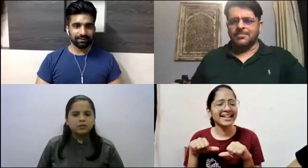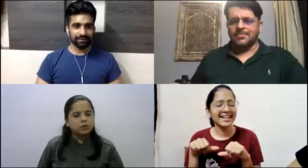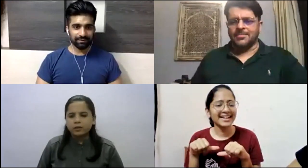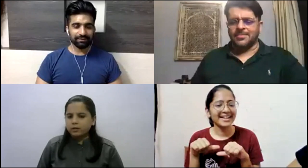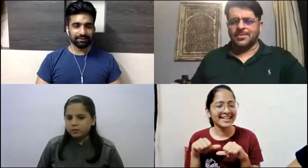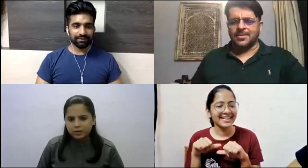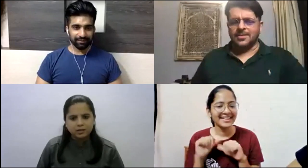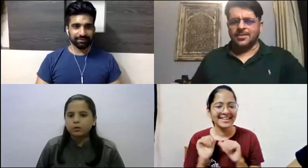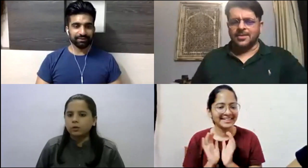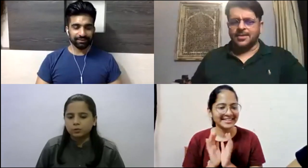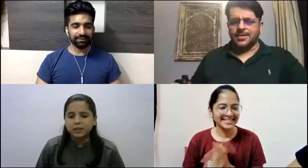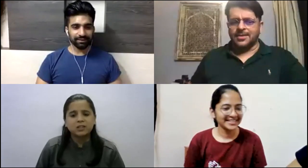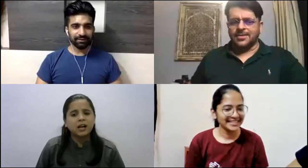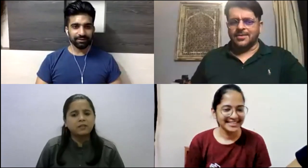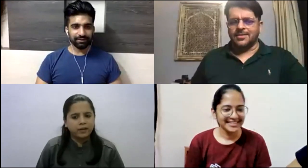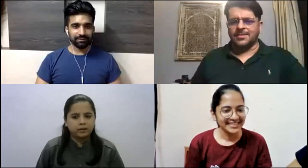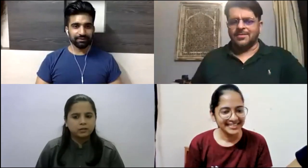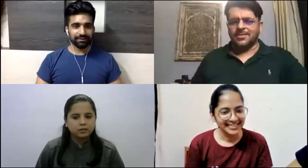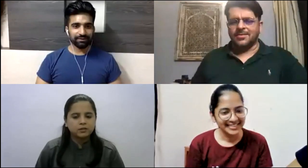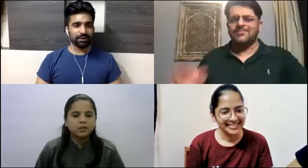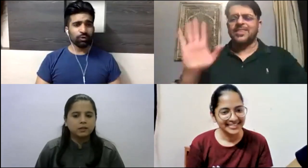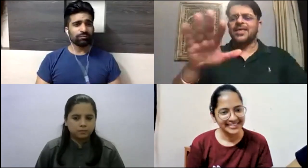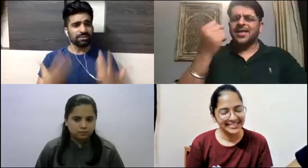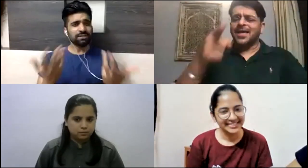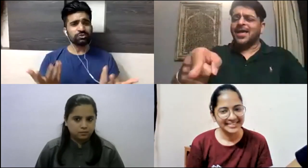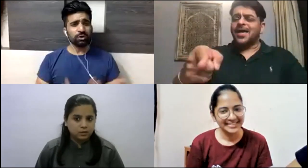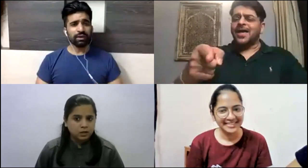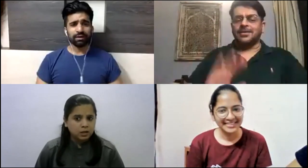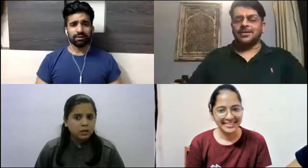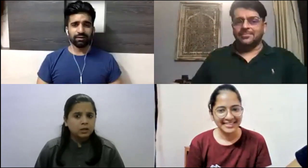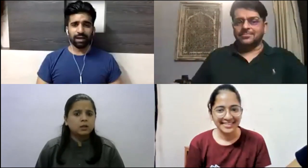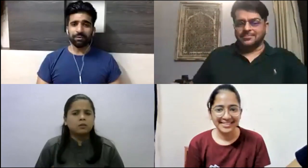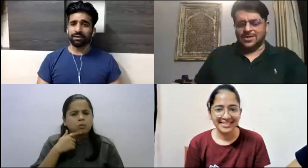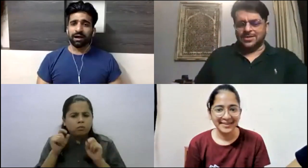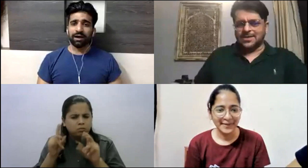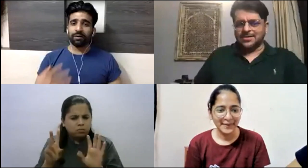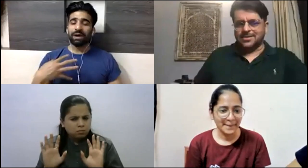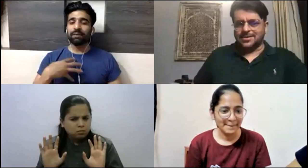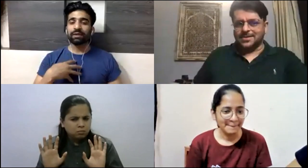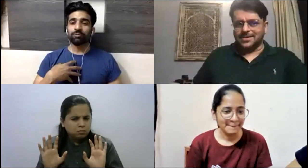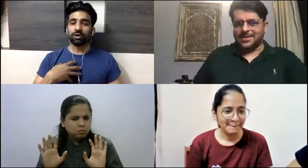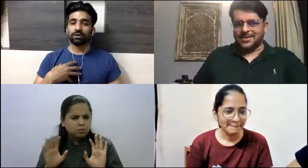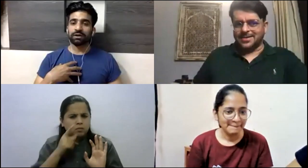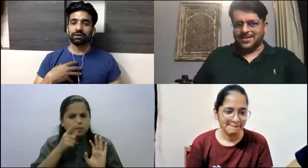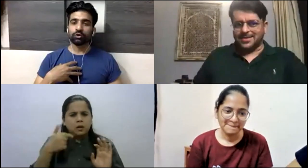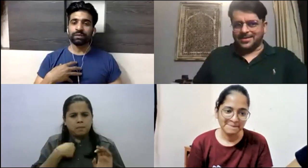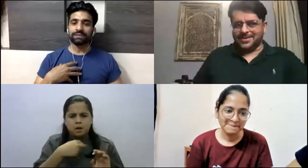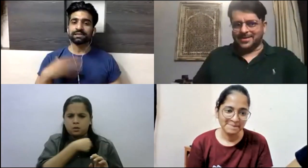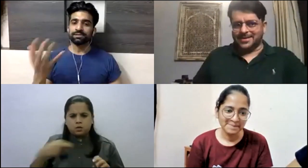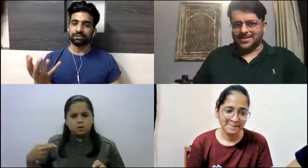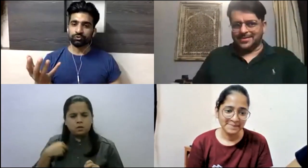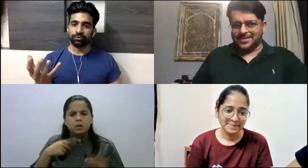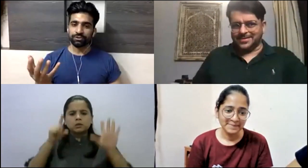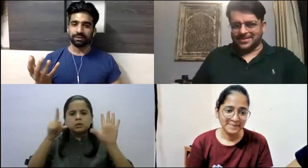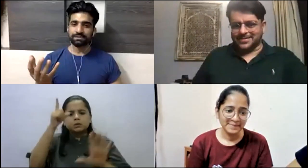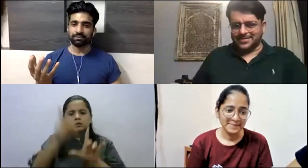and she's not stressed out also, but she can't read. She, That's okay. I mean, I became doctor and it took me like